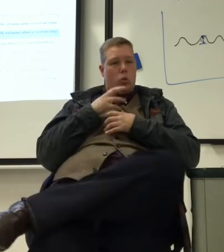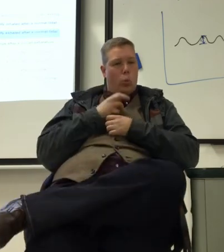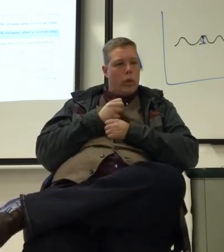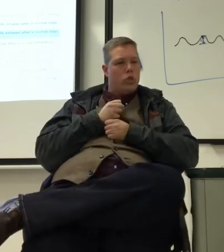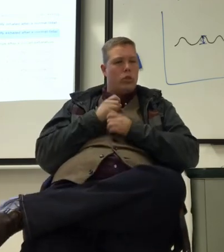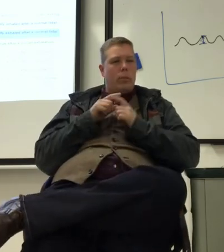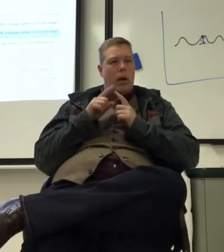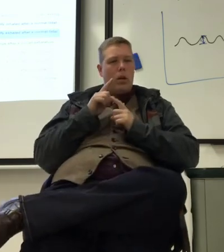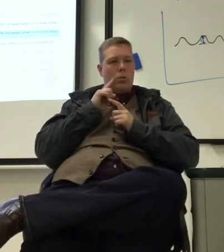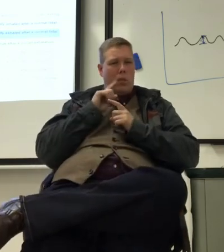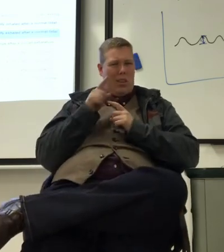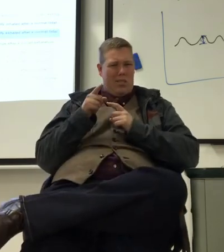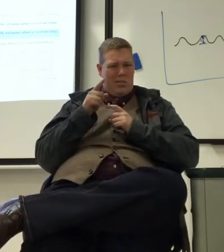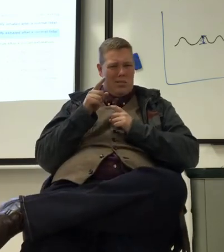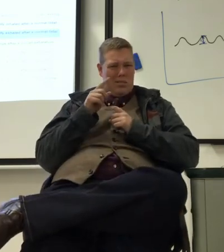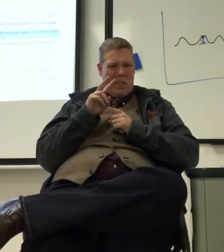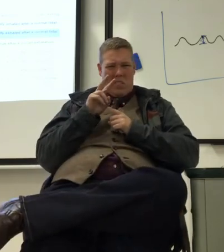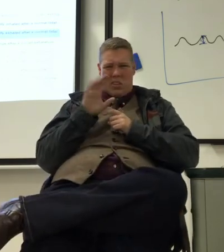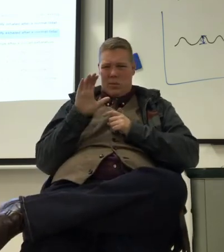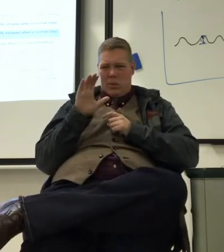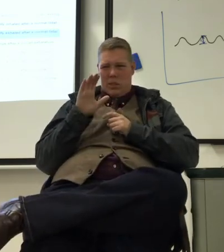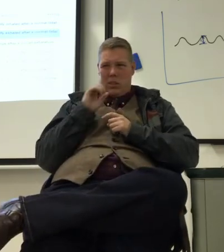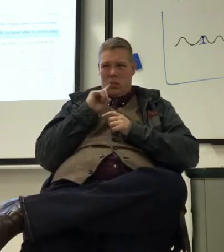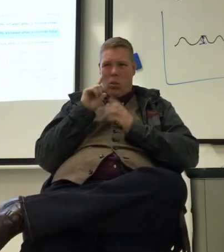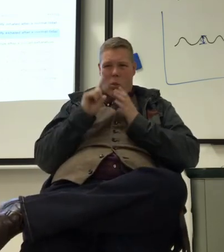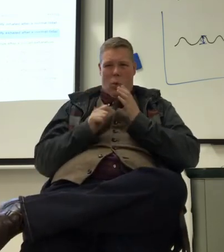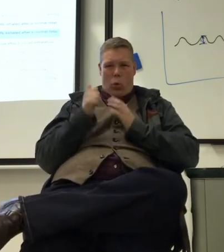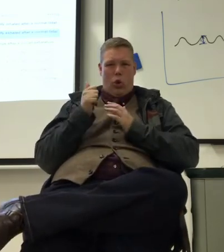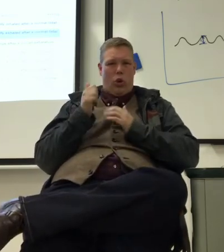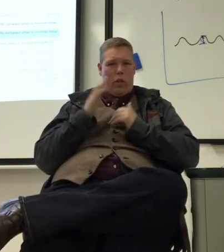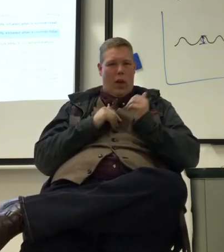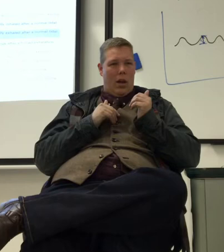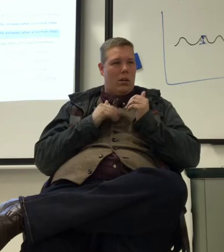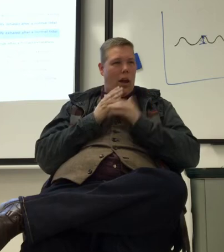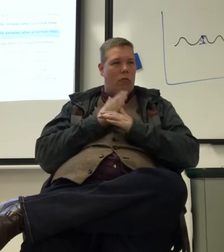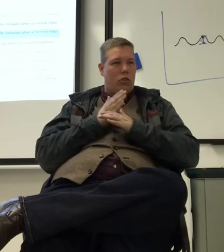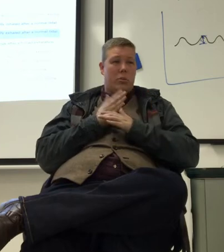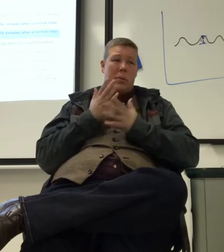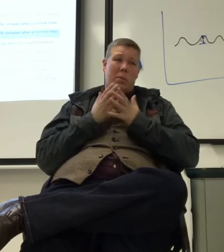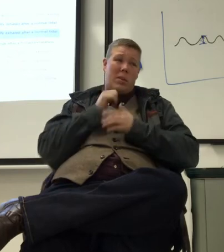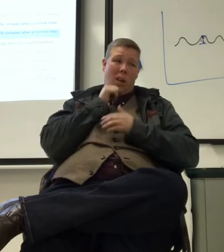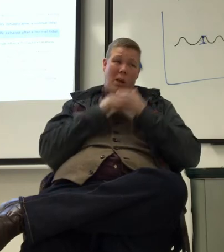vital capacity is lower than average. It may be you just didn't give the max effort.